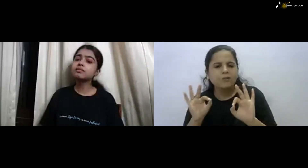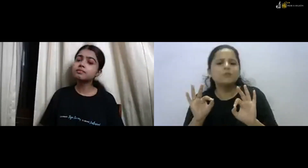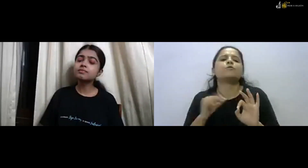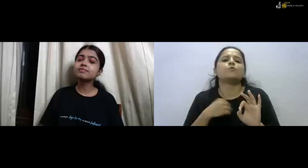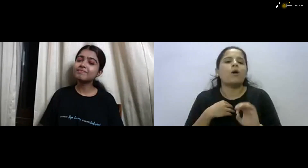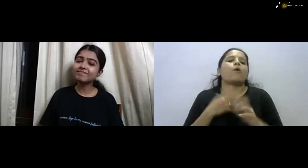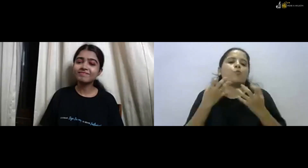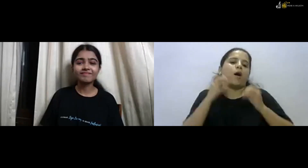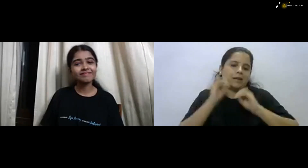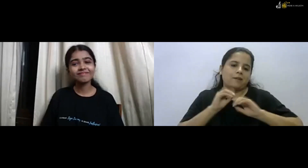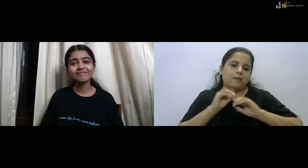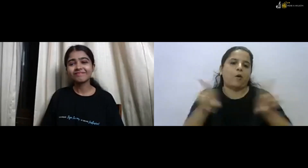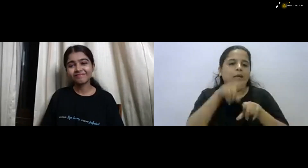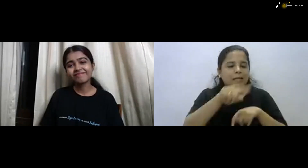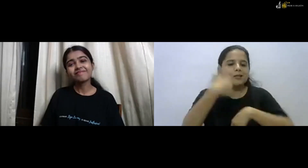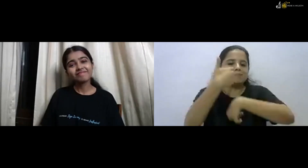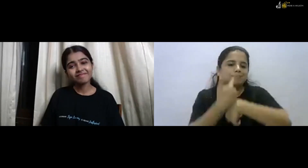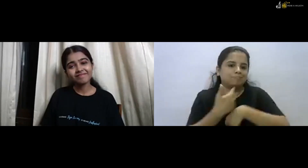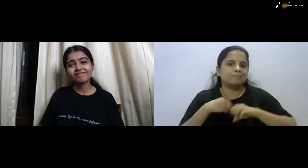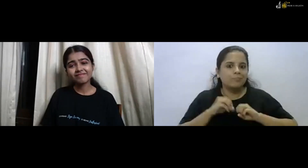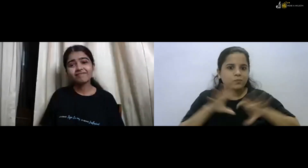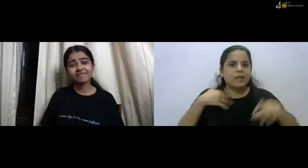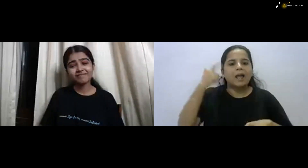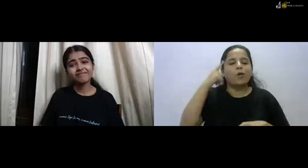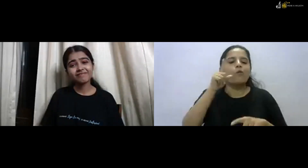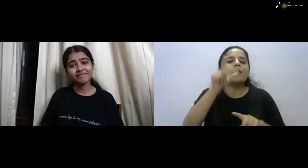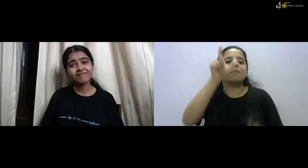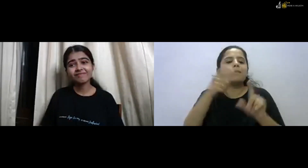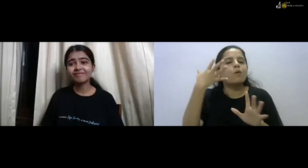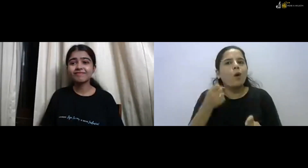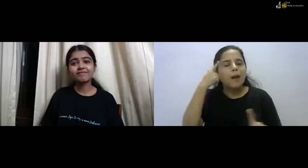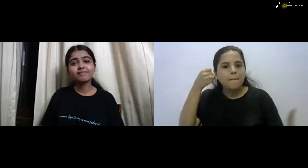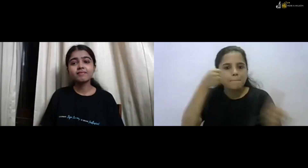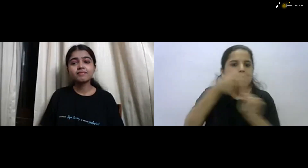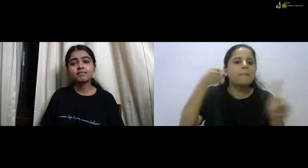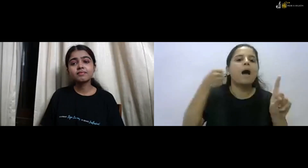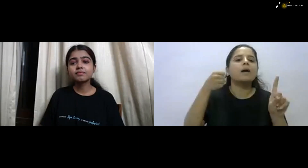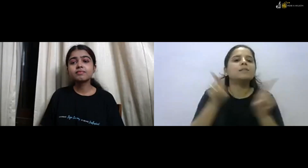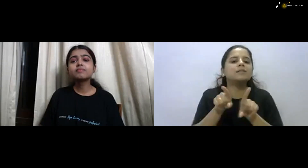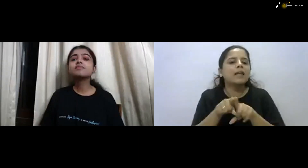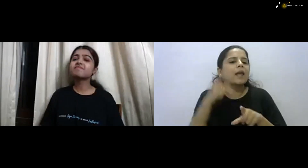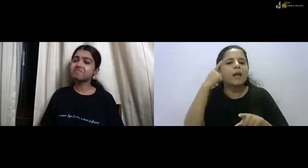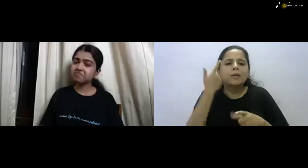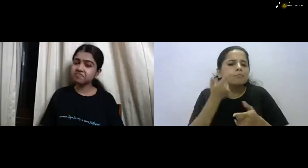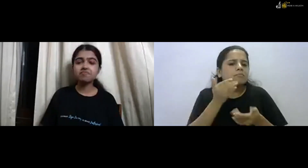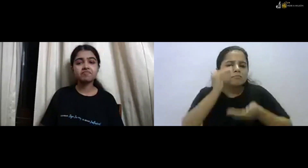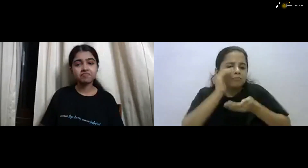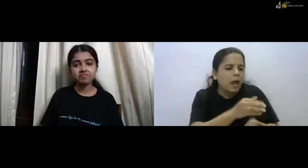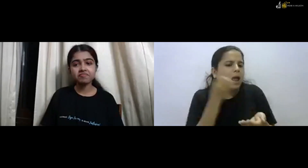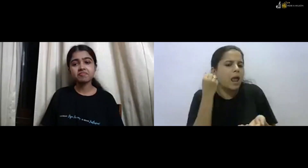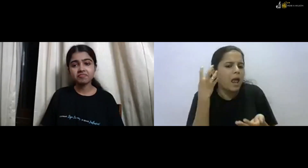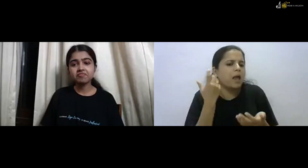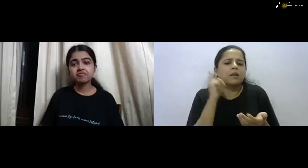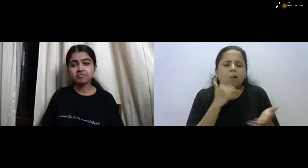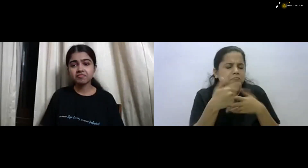speak well, I sign well. I just wanted to let you all know that that it's okay, that just it's a big impact,